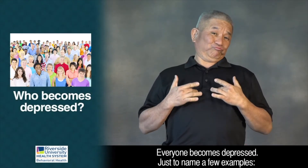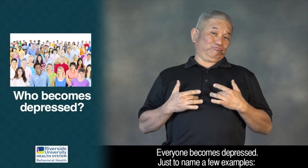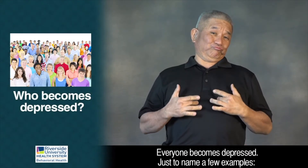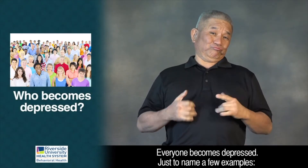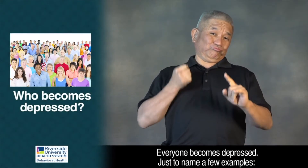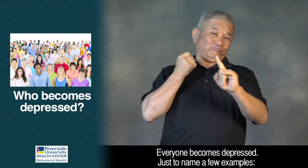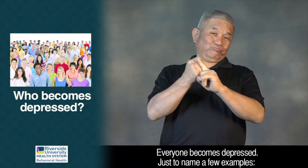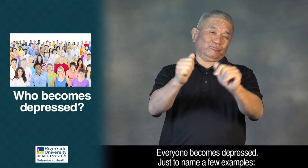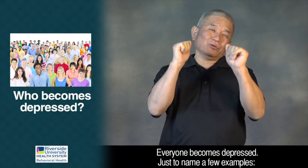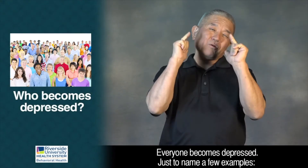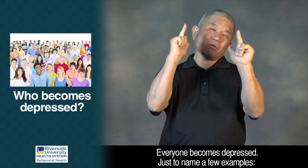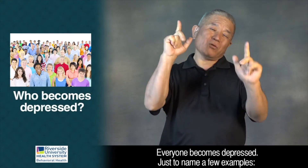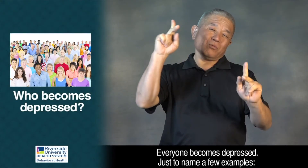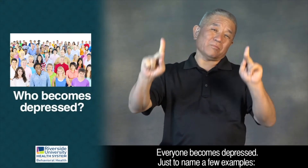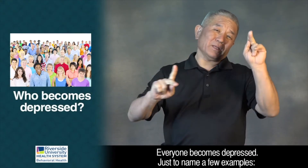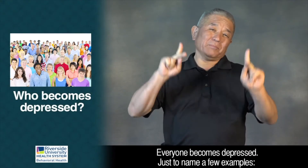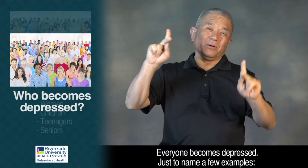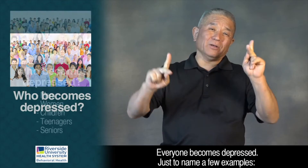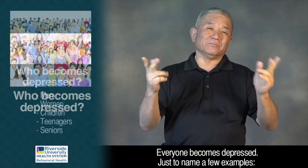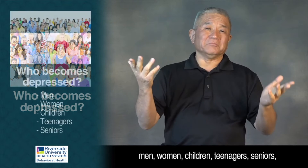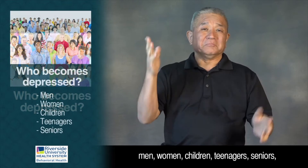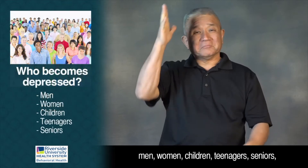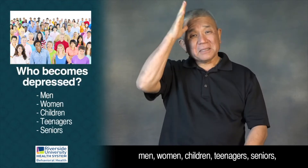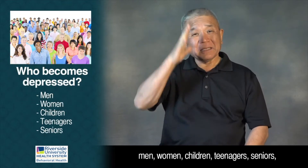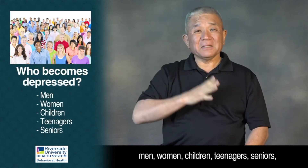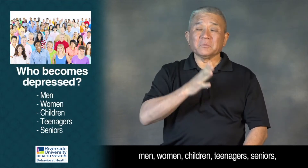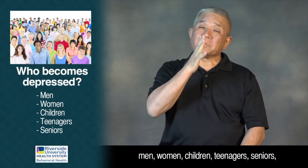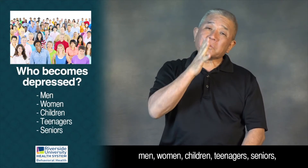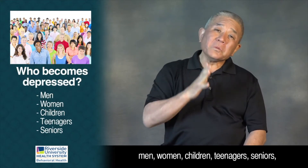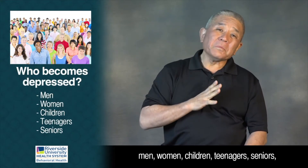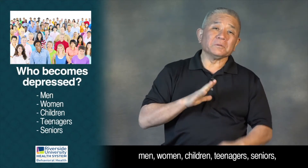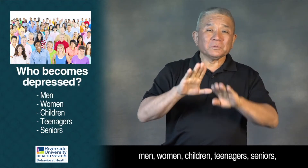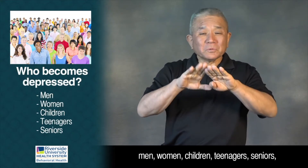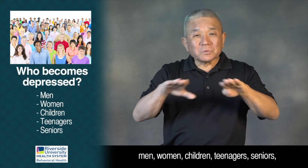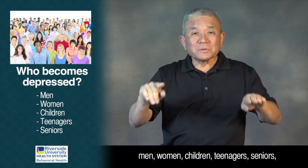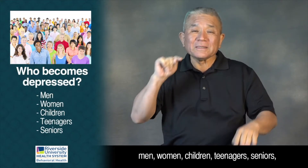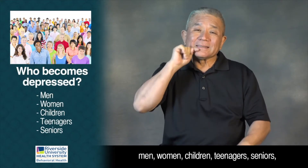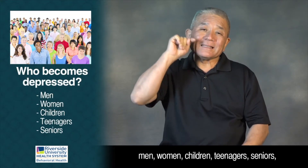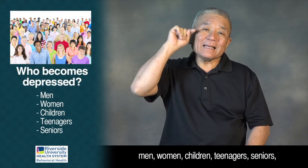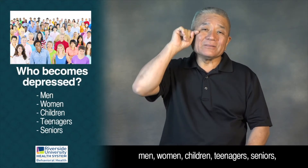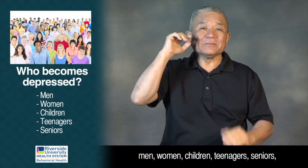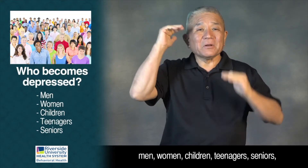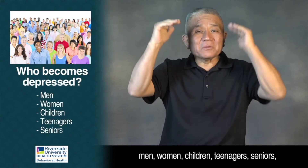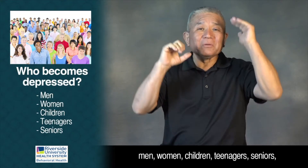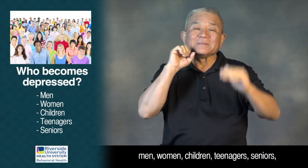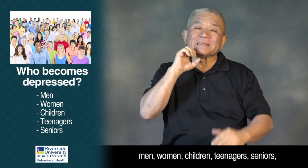Everyone becomes depressed. Just to name a few examples: men, women, children,